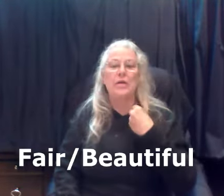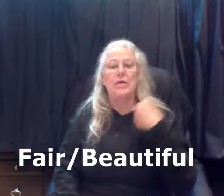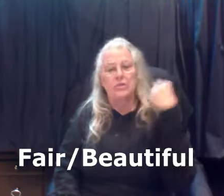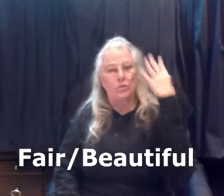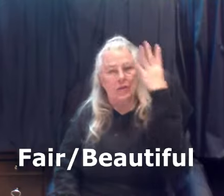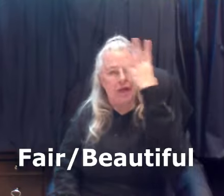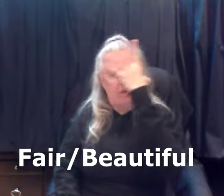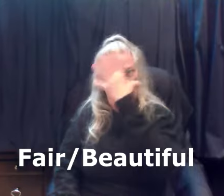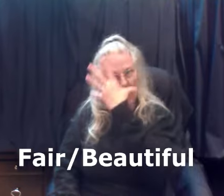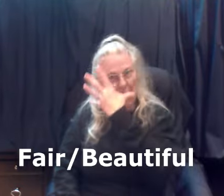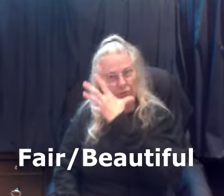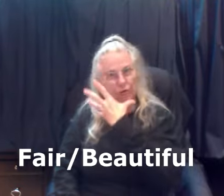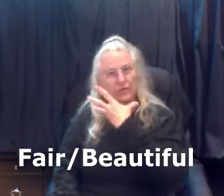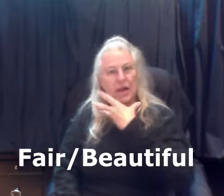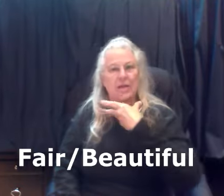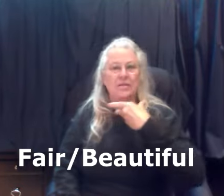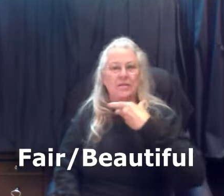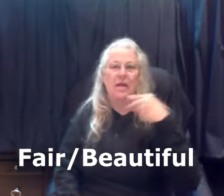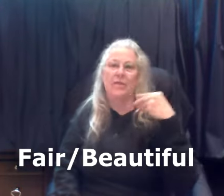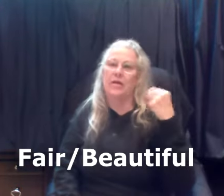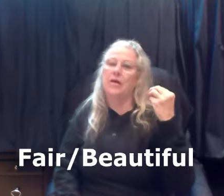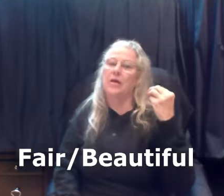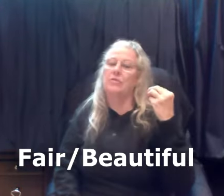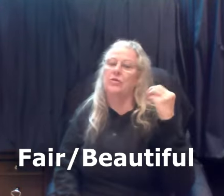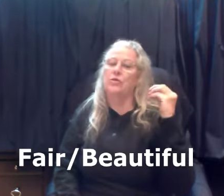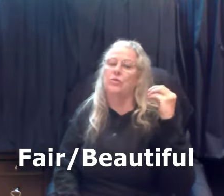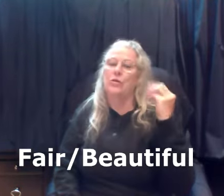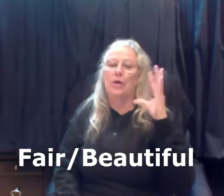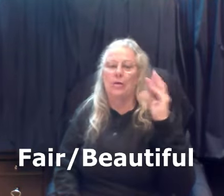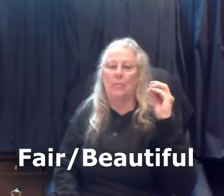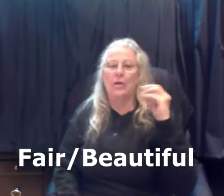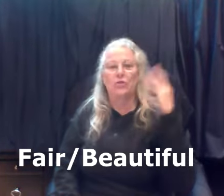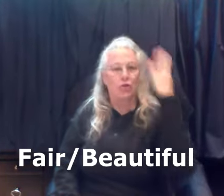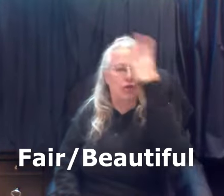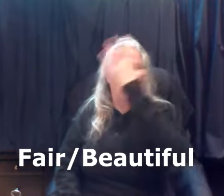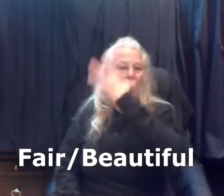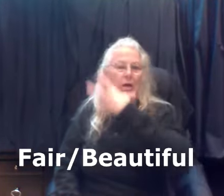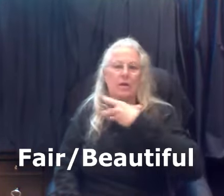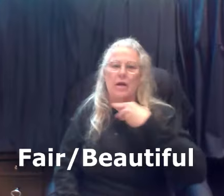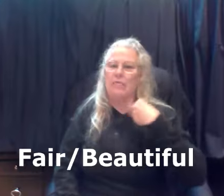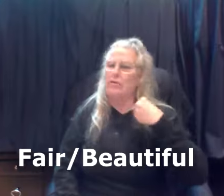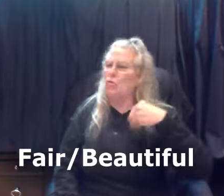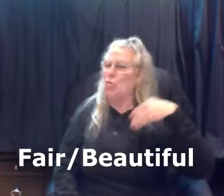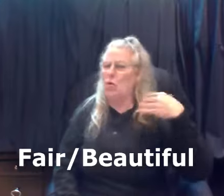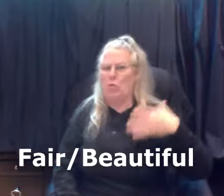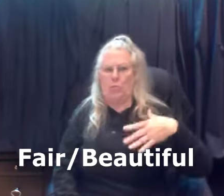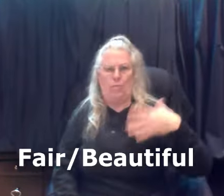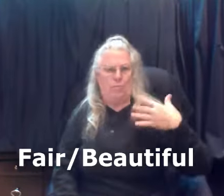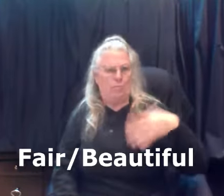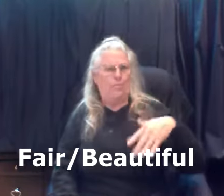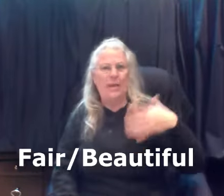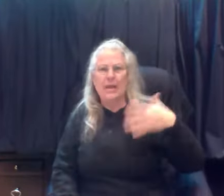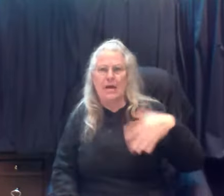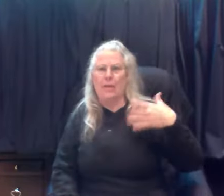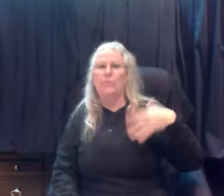So take it around your face. And then it comes to a pinch. Now if it's whoa. Big time beautiful.